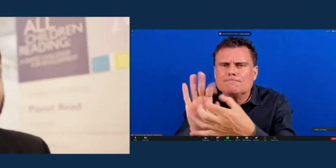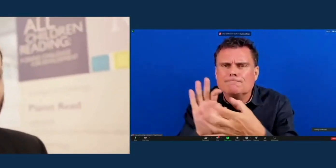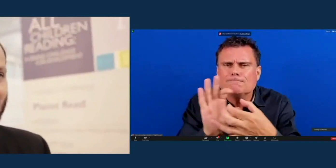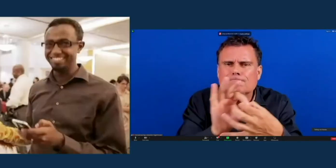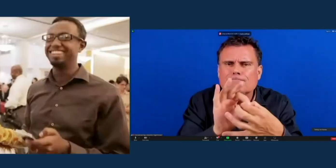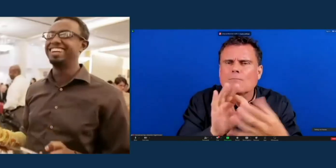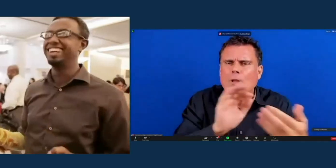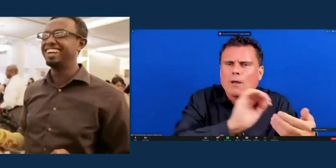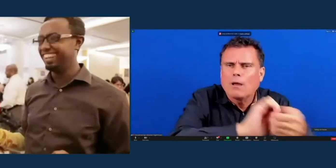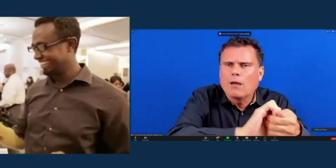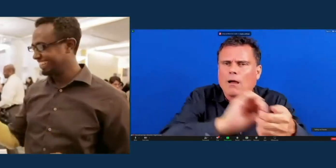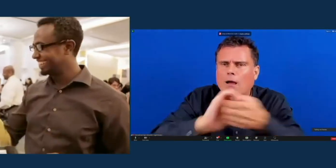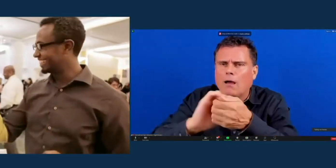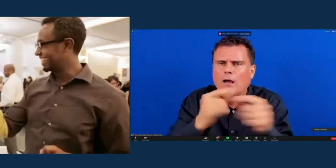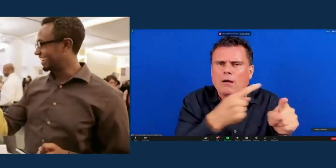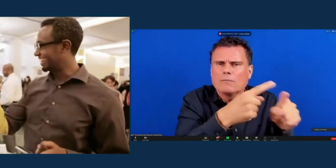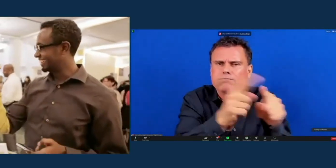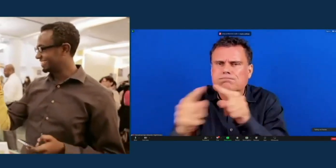this experience.